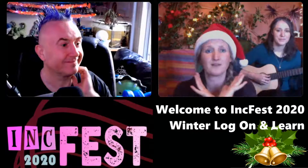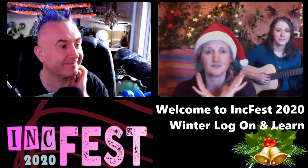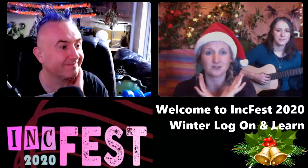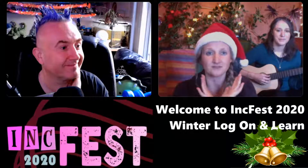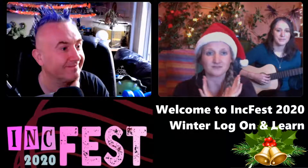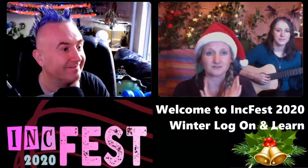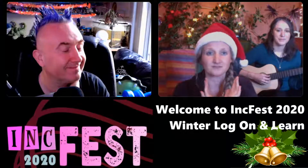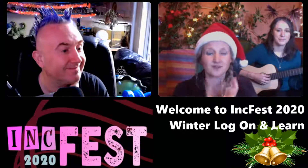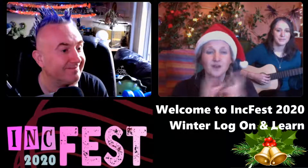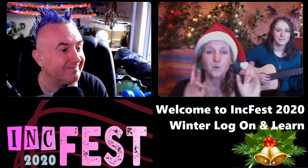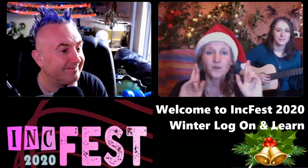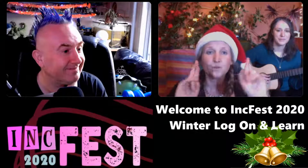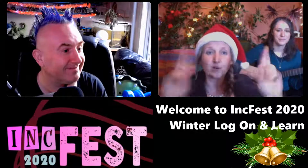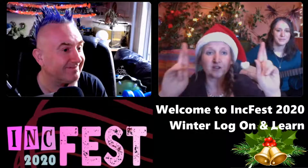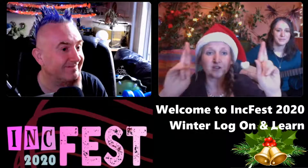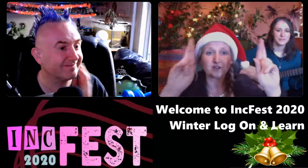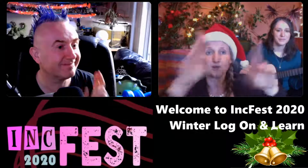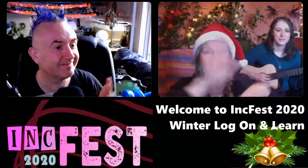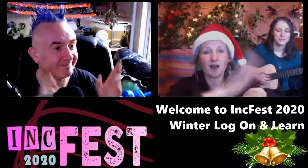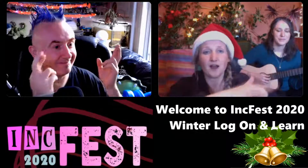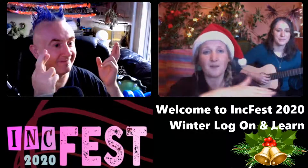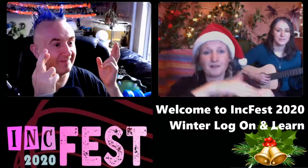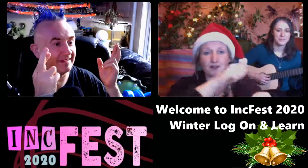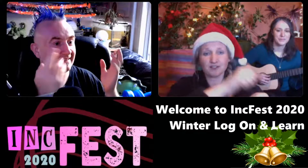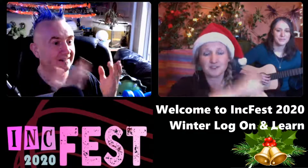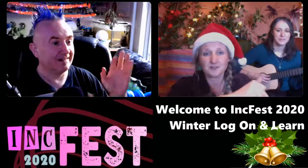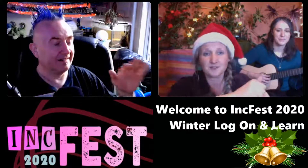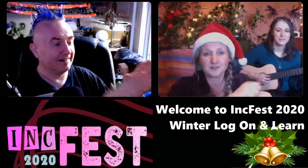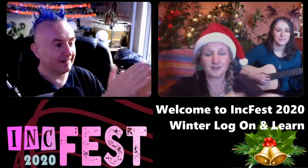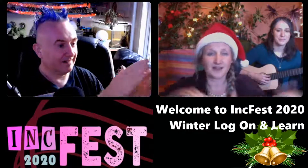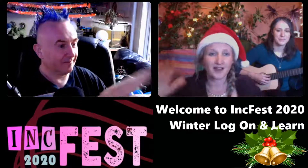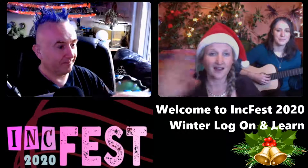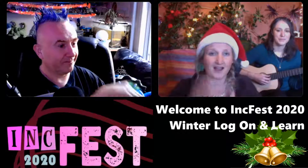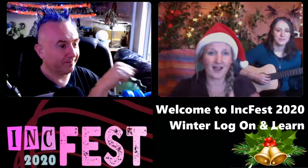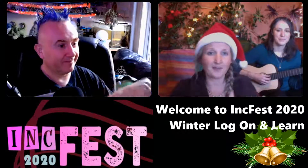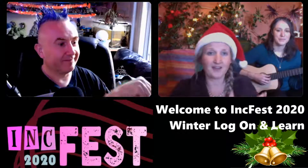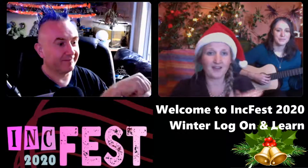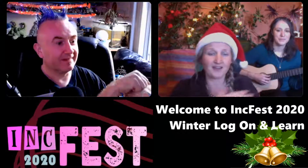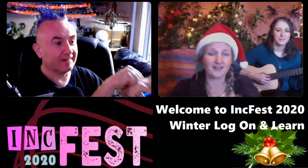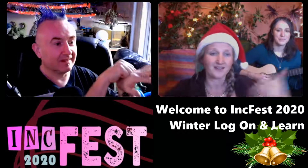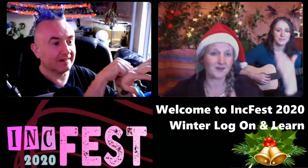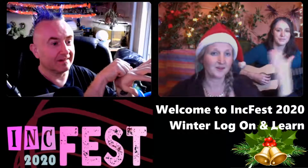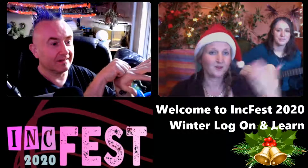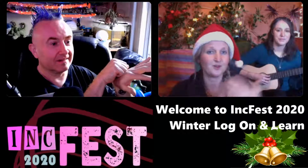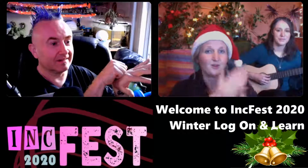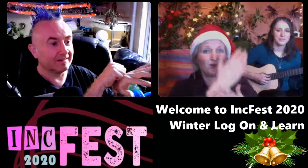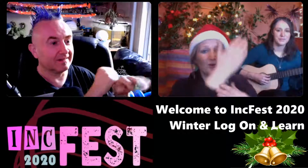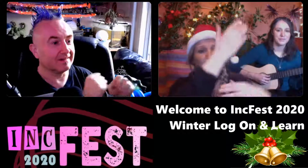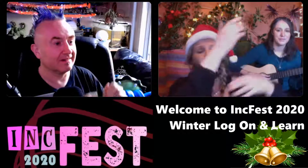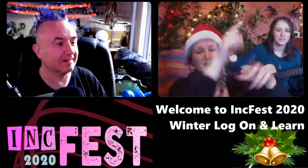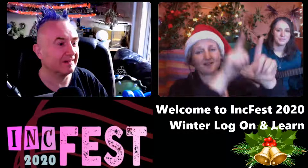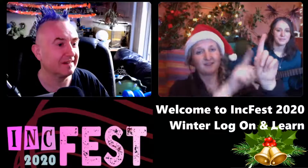you. We wish you a Merry Christmas and a happy new